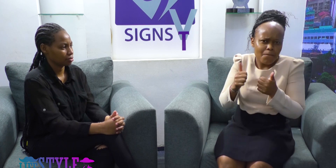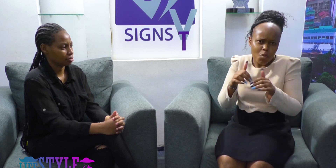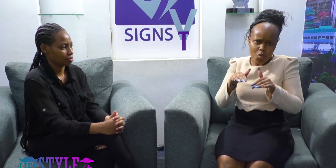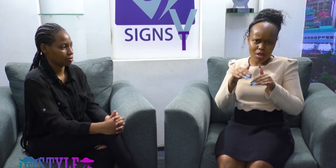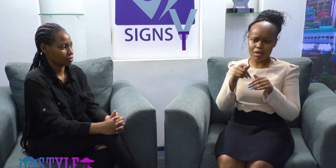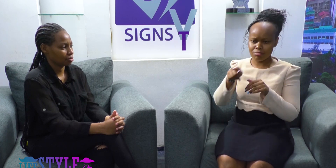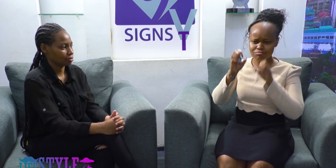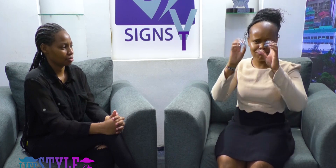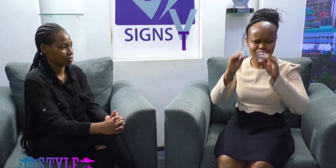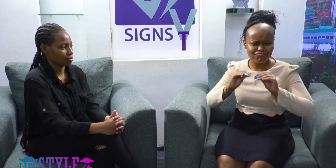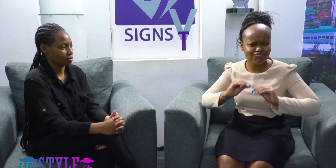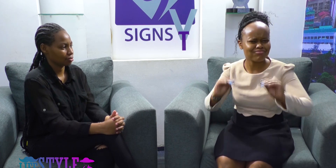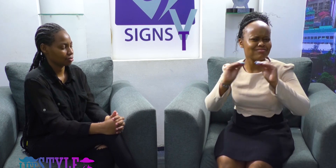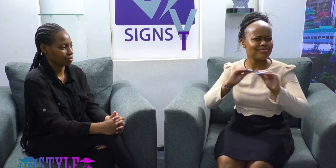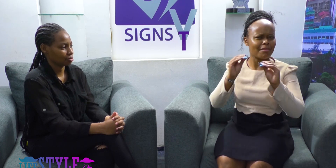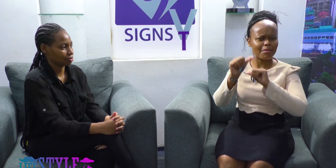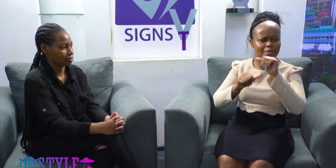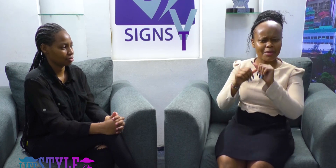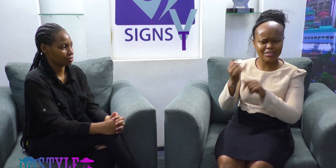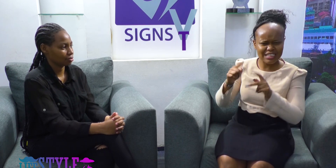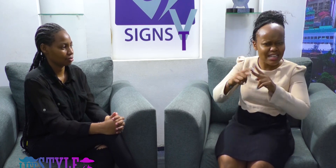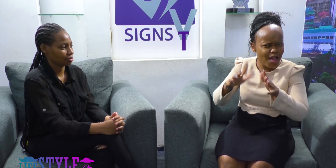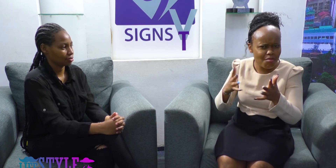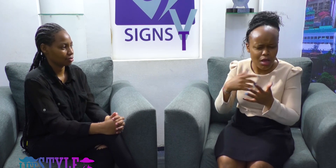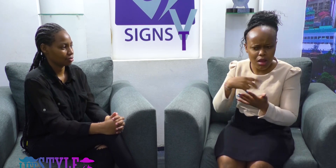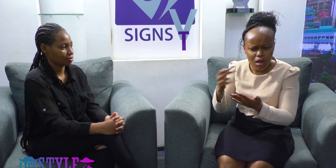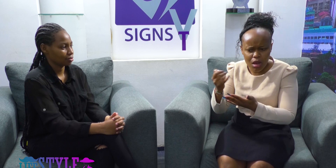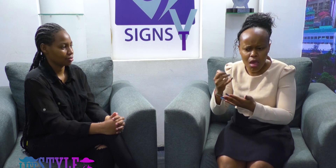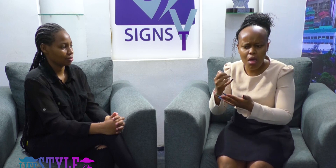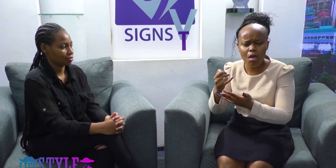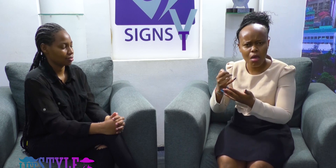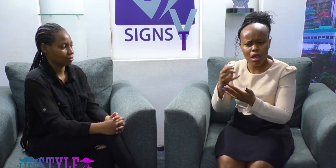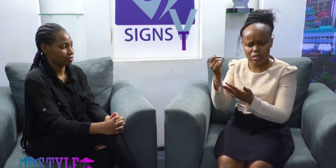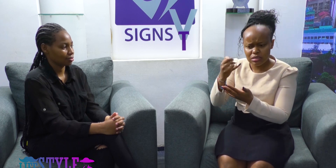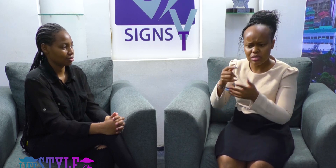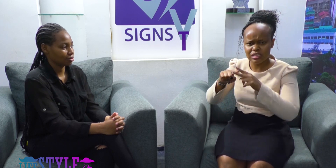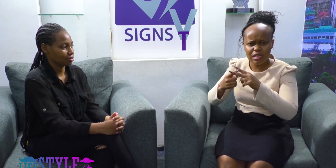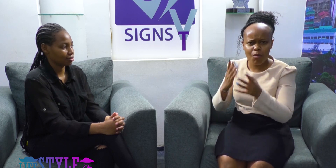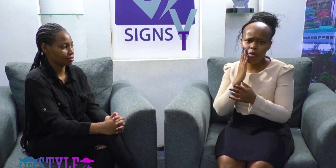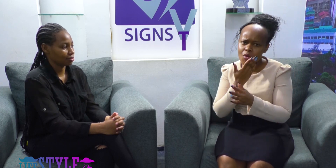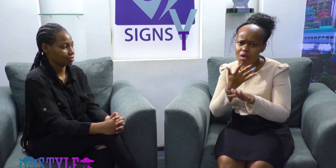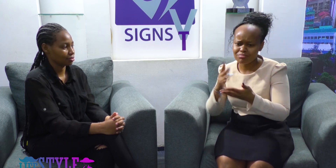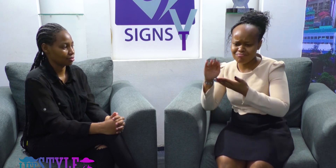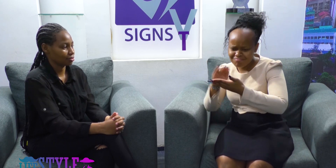I sharpened my skills until I became perfect, and there was a teacher who held my hand and taught me different styles